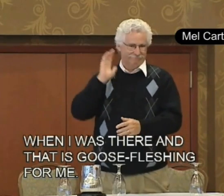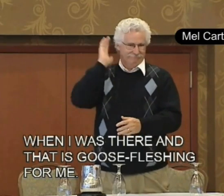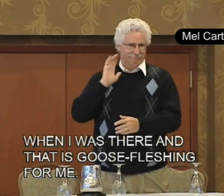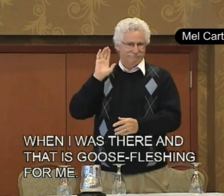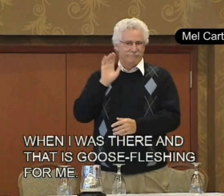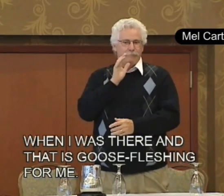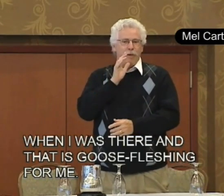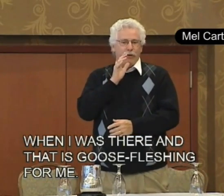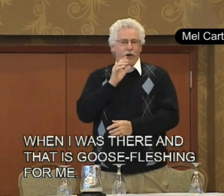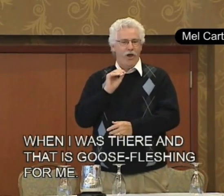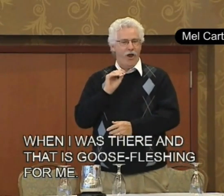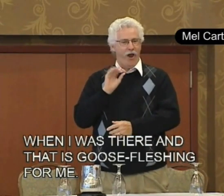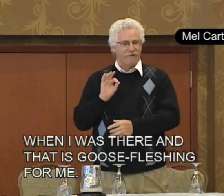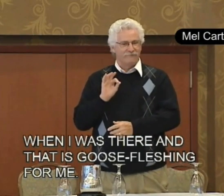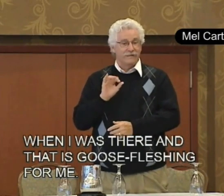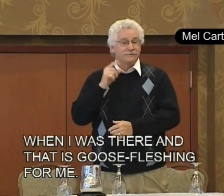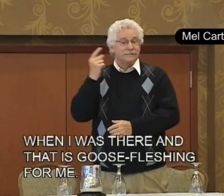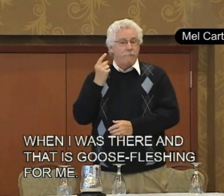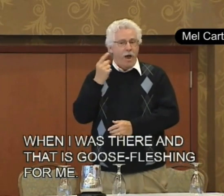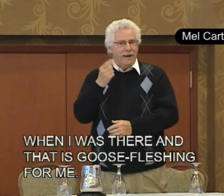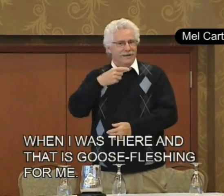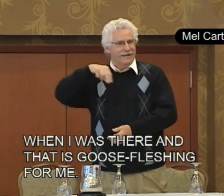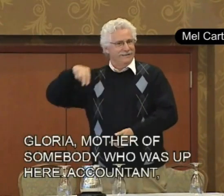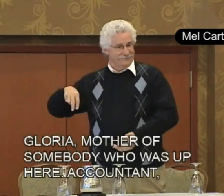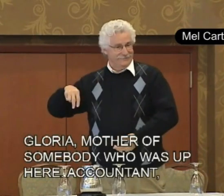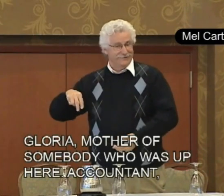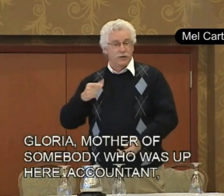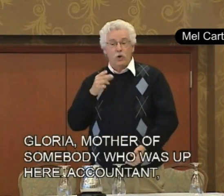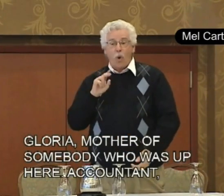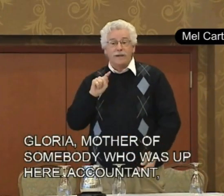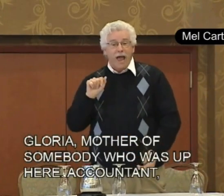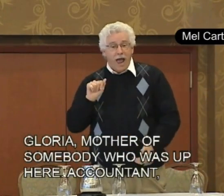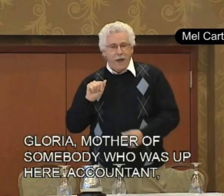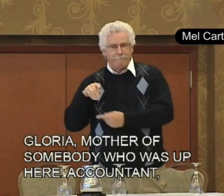goose fleshing for me Gloria mother of somebody who was up here